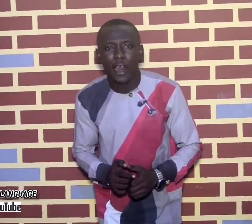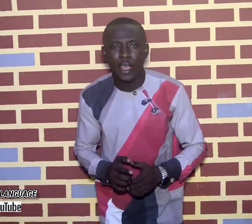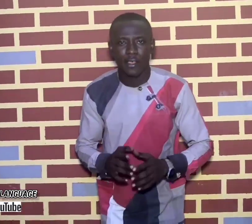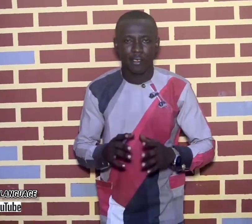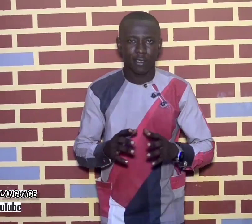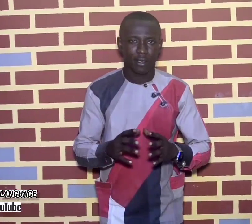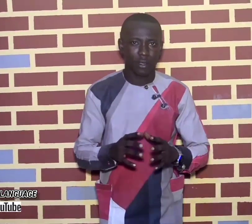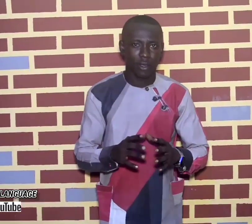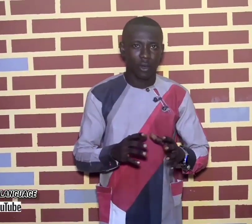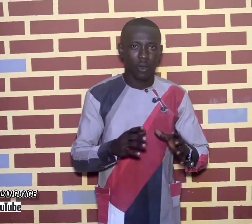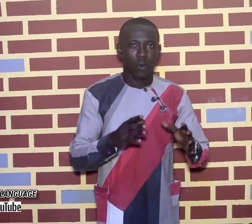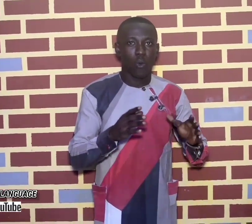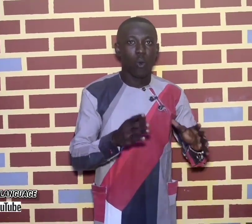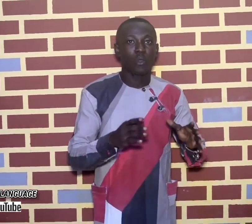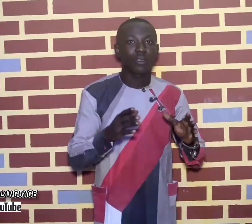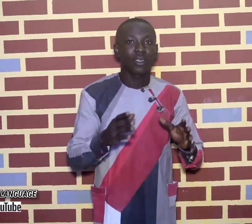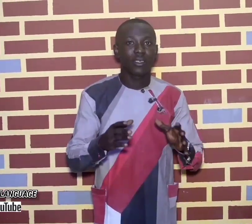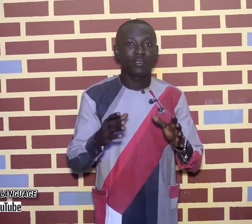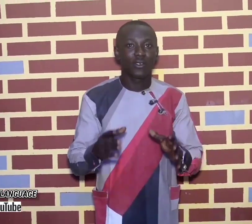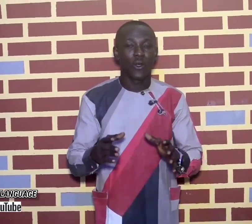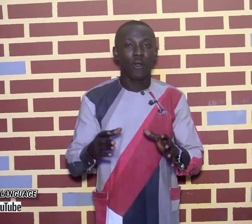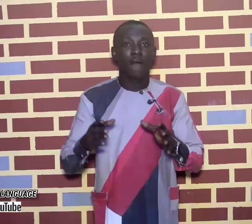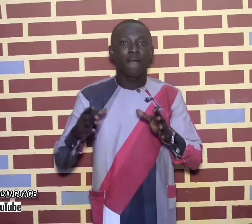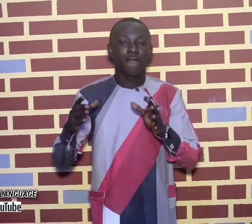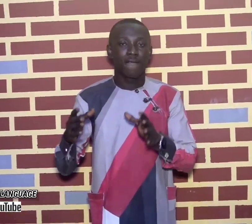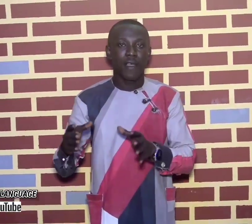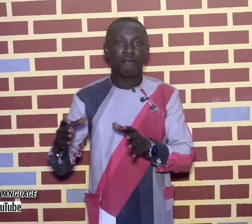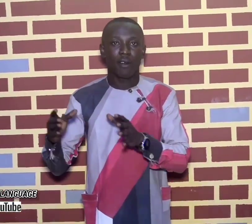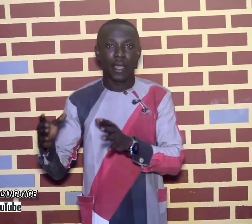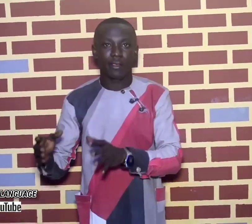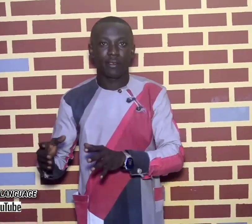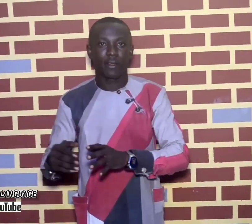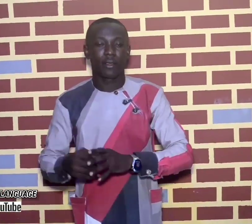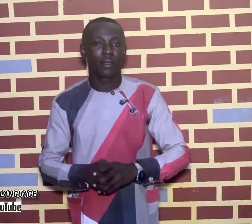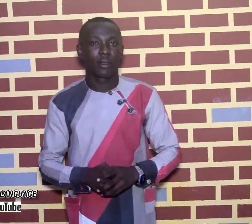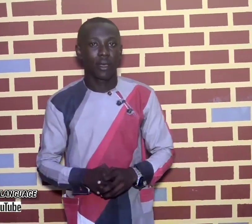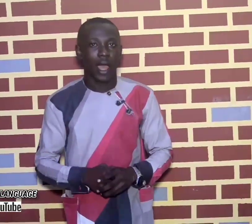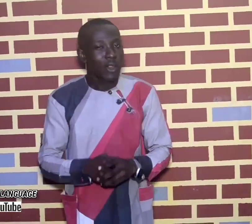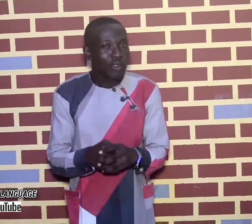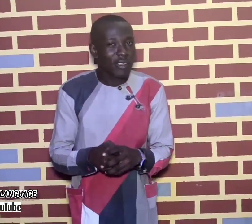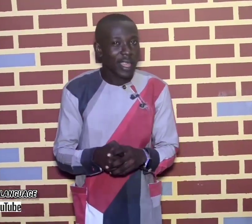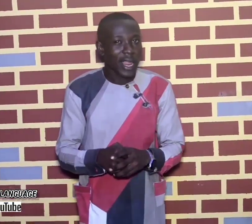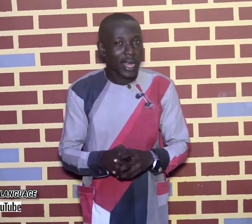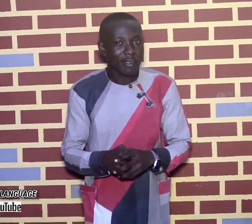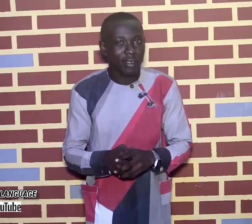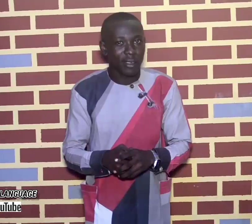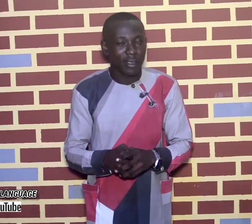favorite? What is your favorite? How do you sign that?